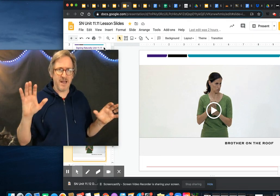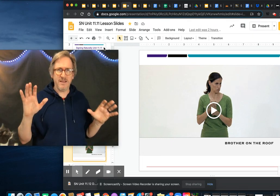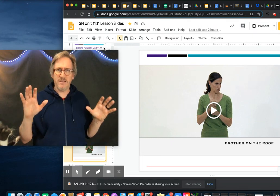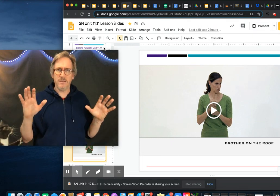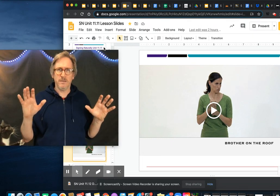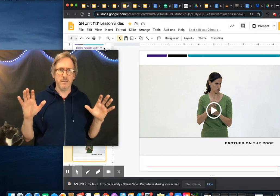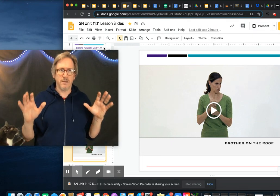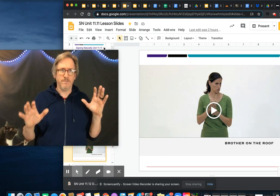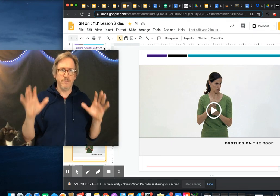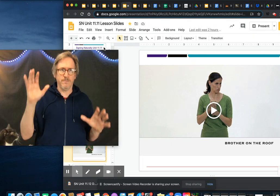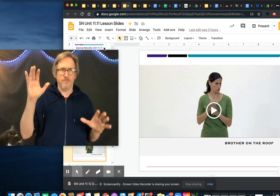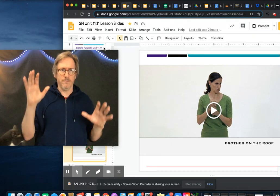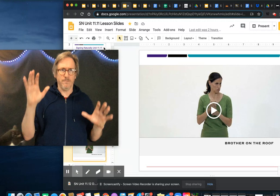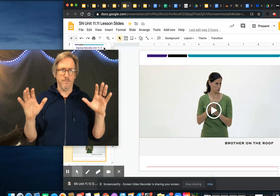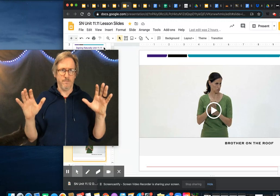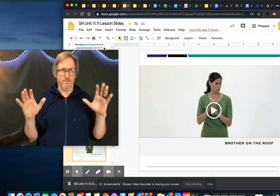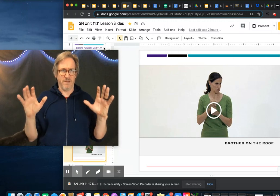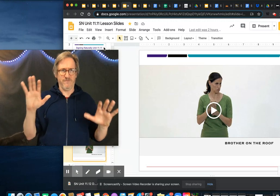in. And